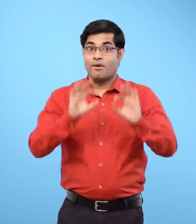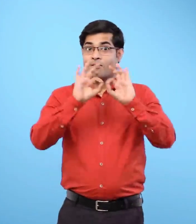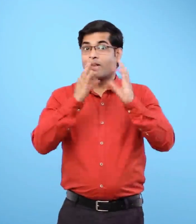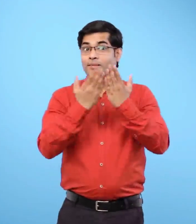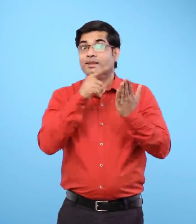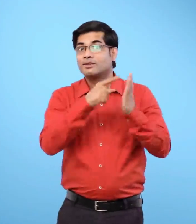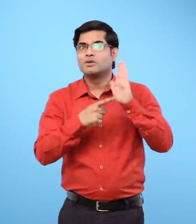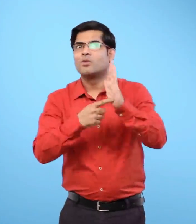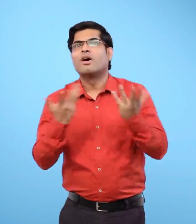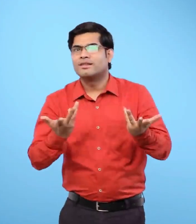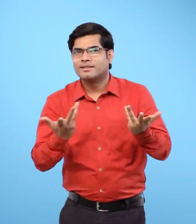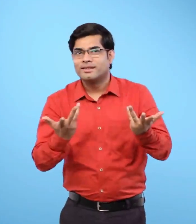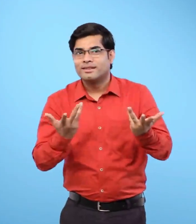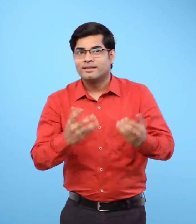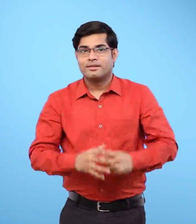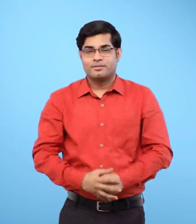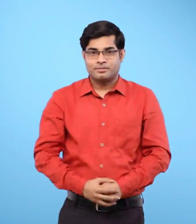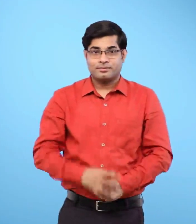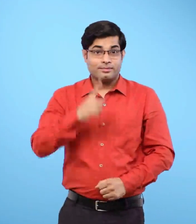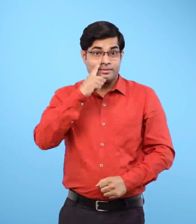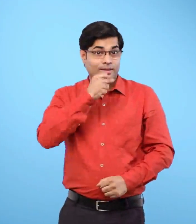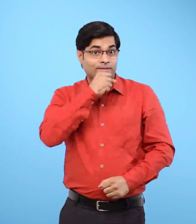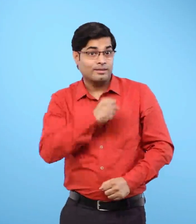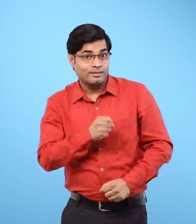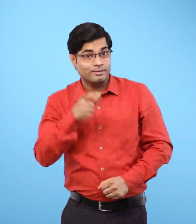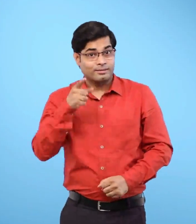where an old lady cradling a fan sitting on a cot.